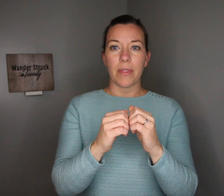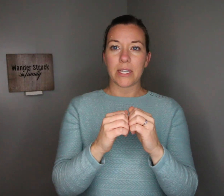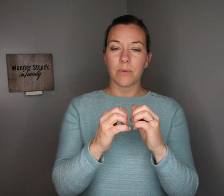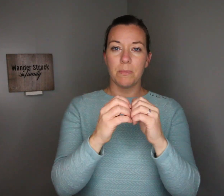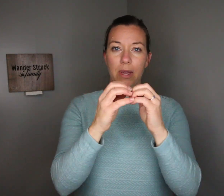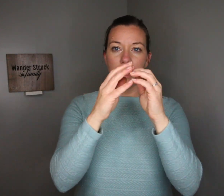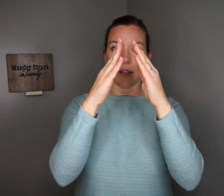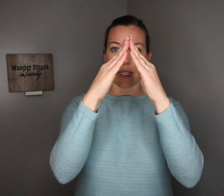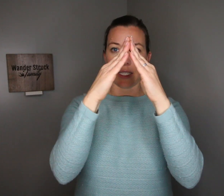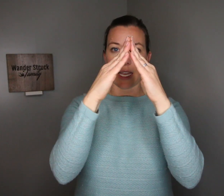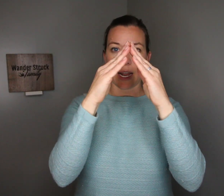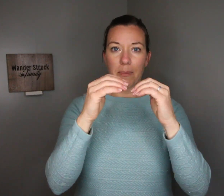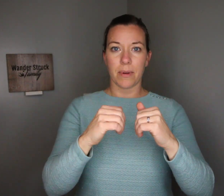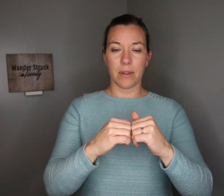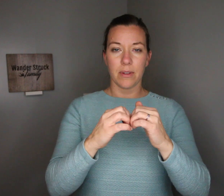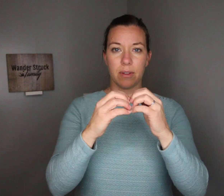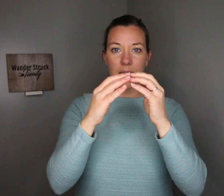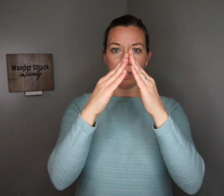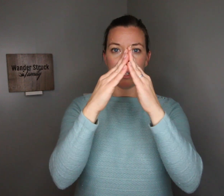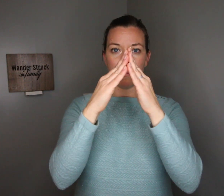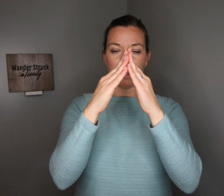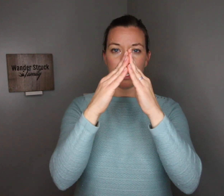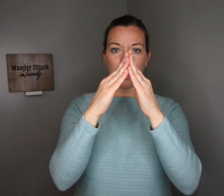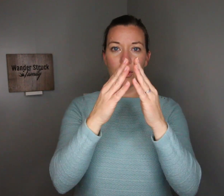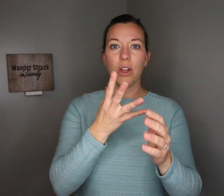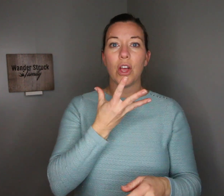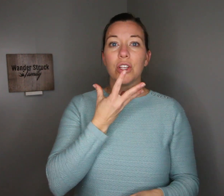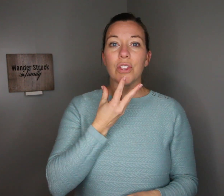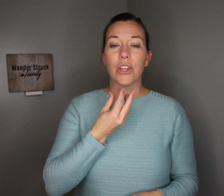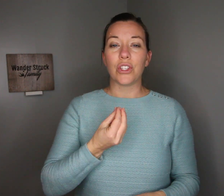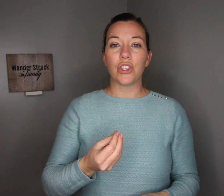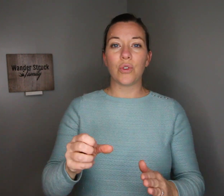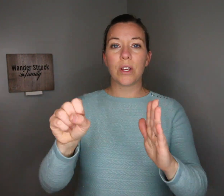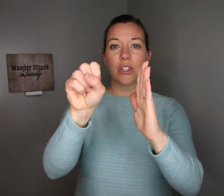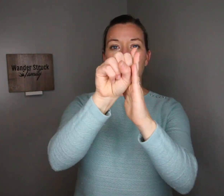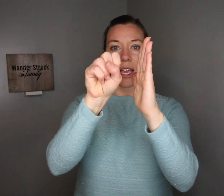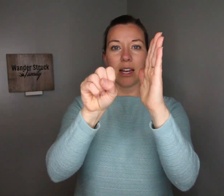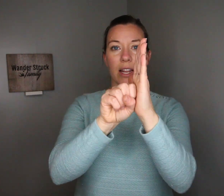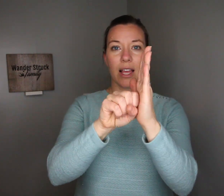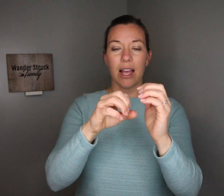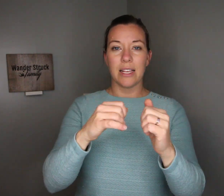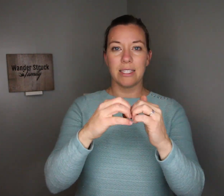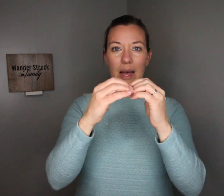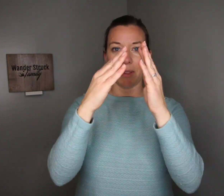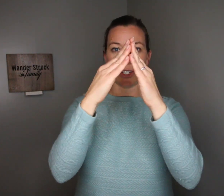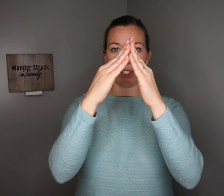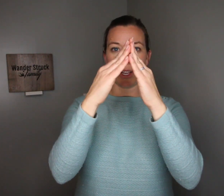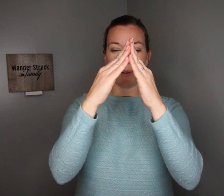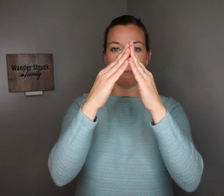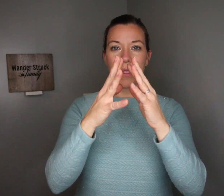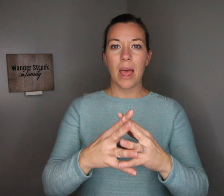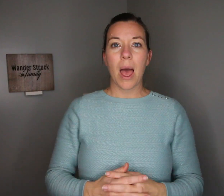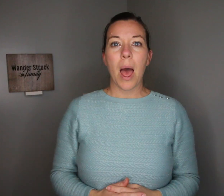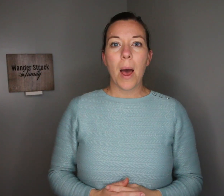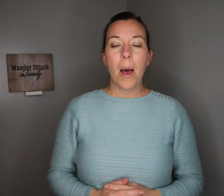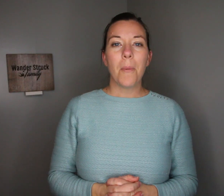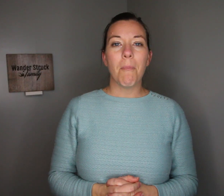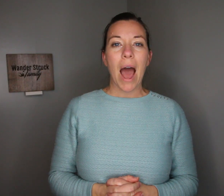this would be to set up and to put together. So the Jewish state established. Mao